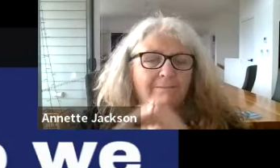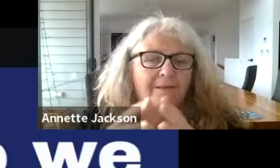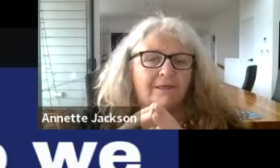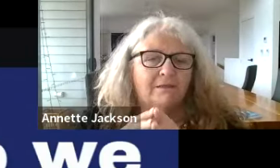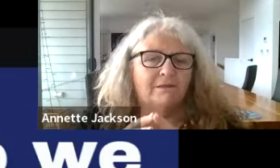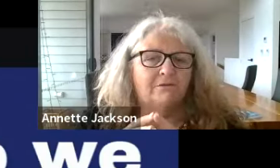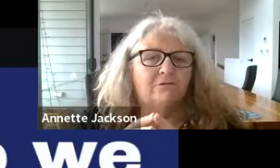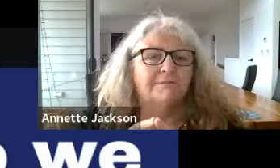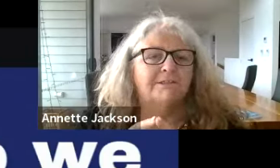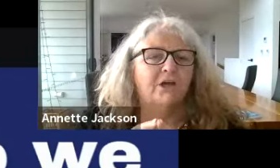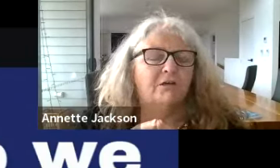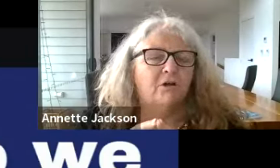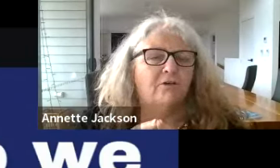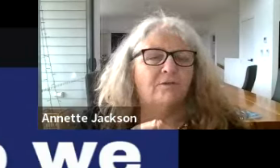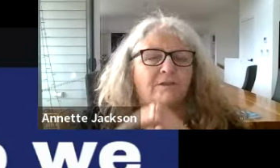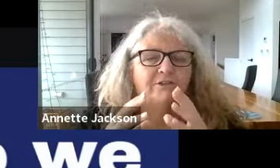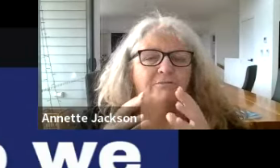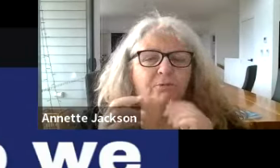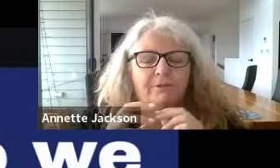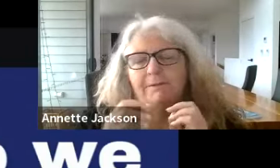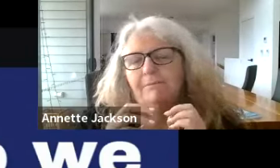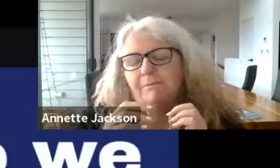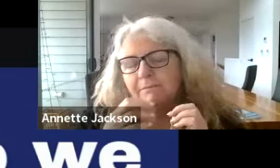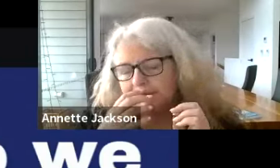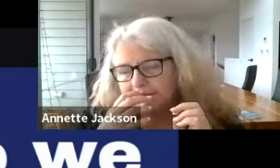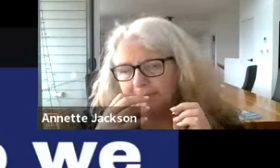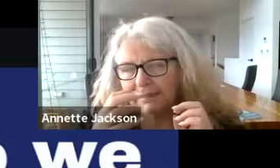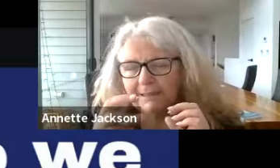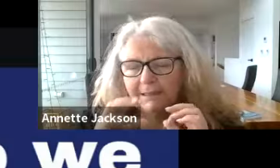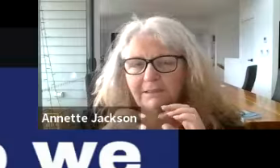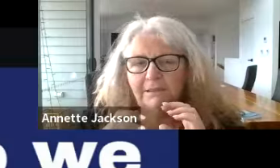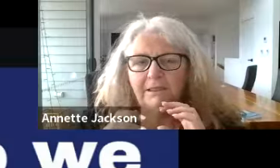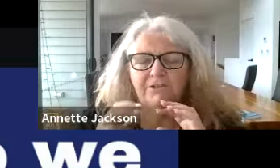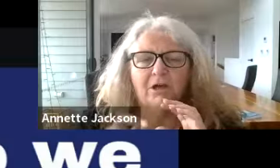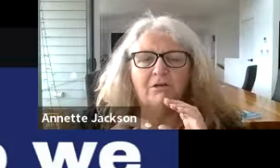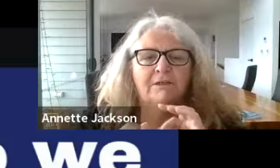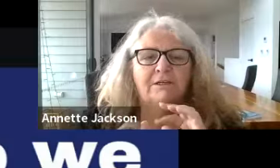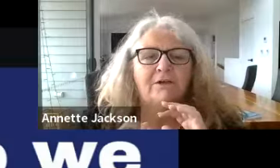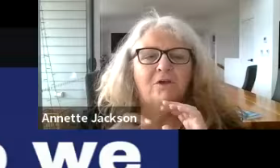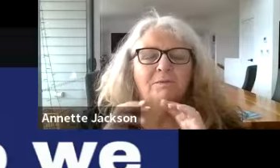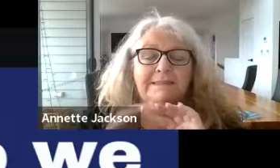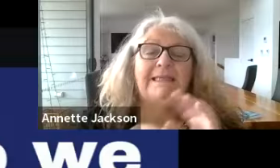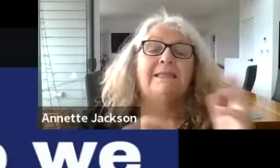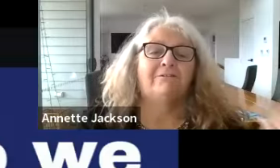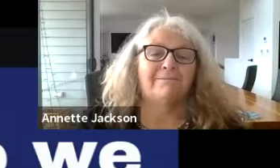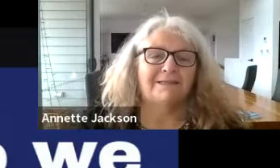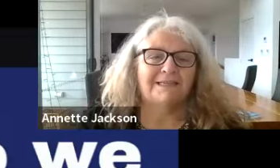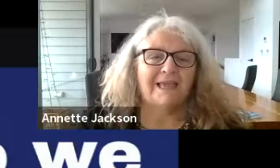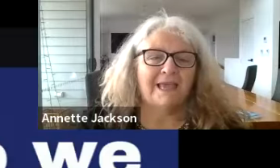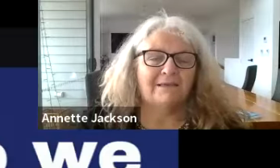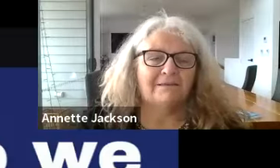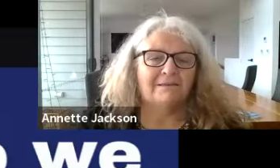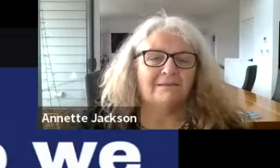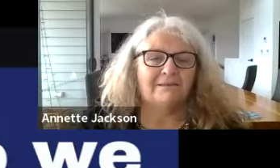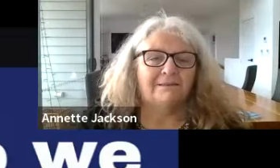whether when the grandmother drops the child off, whether that's meaning that the child was in the